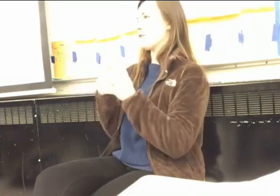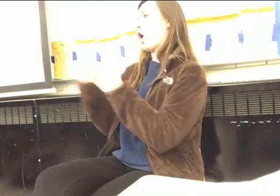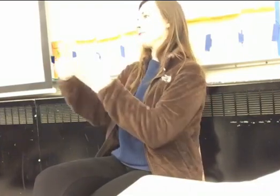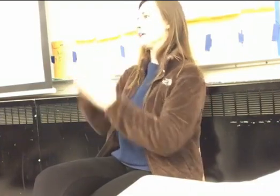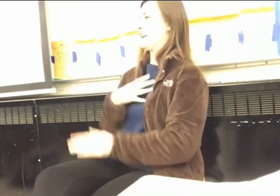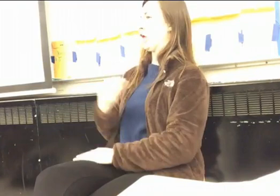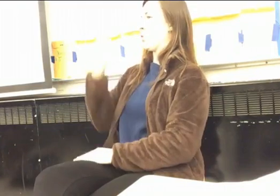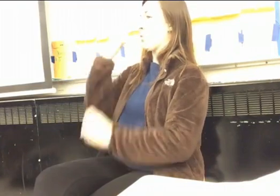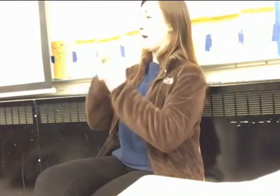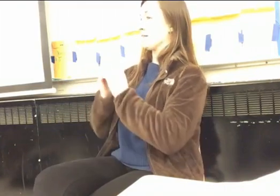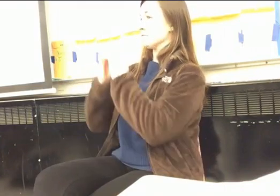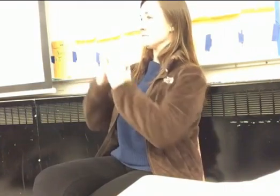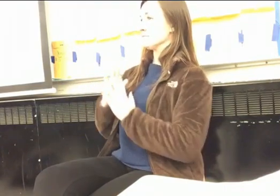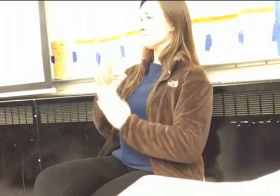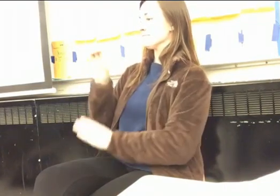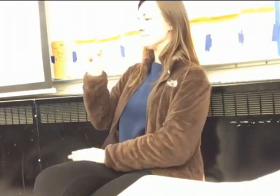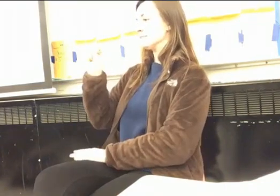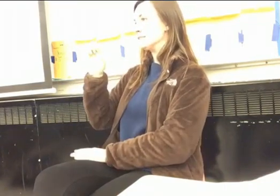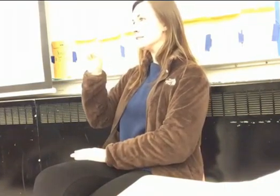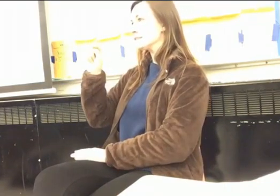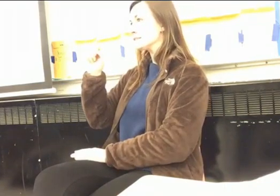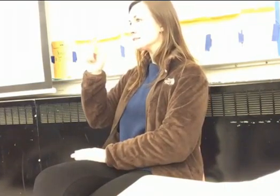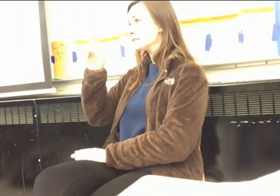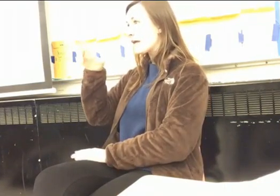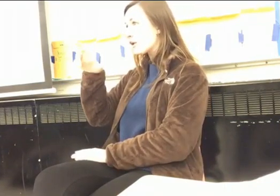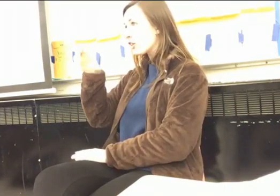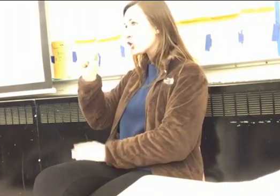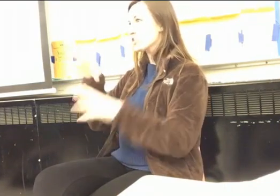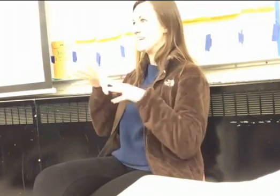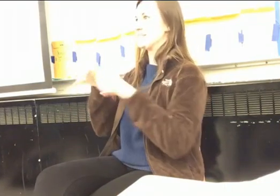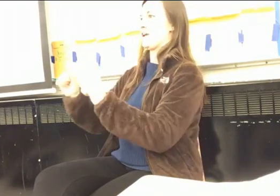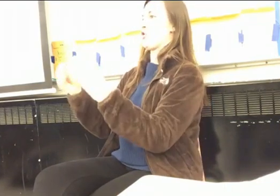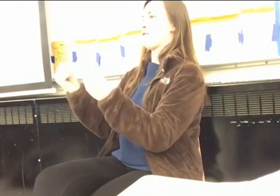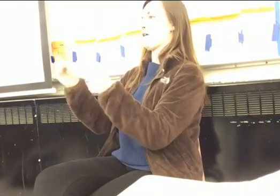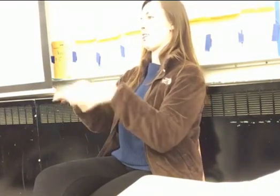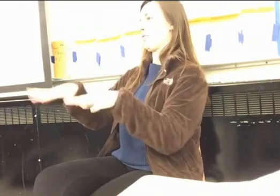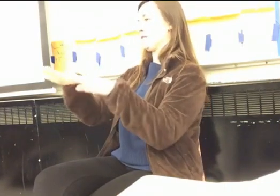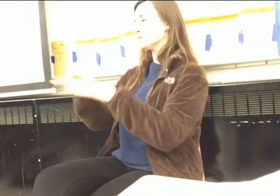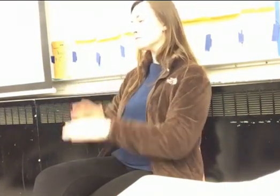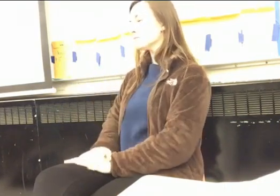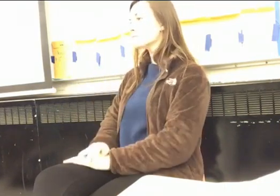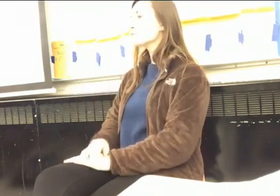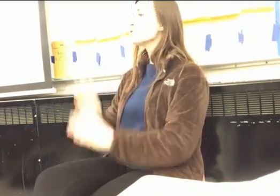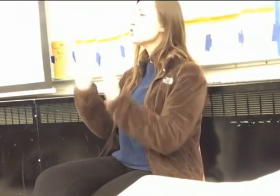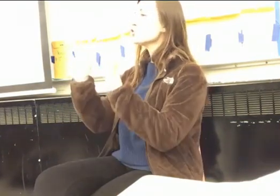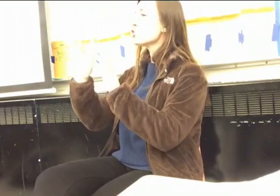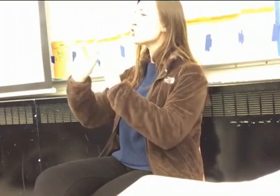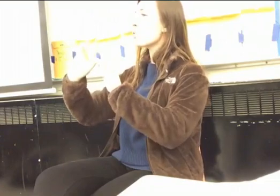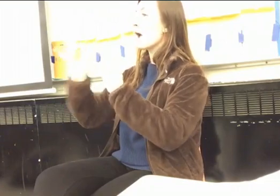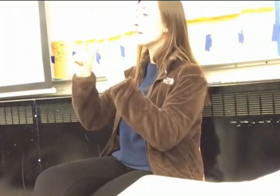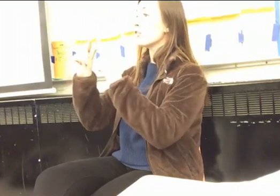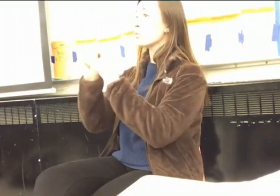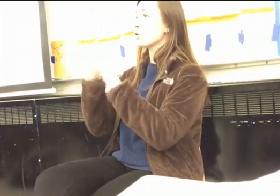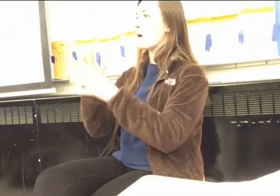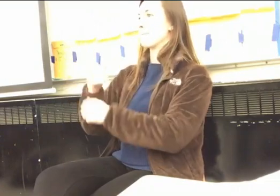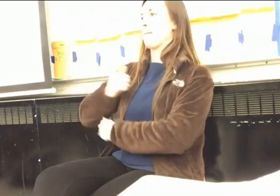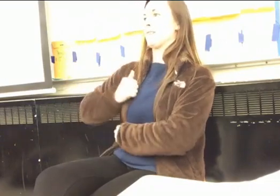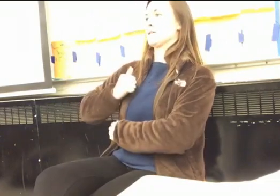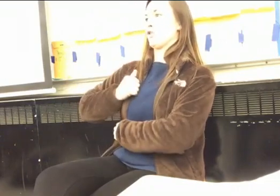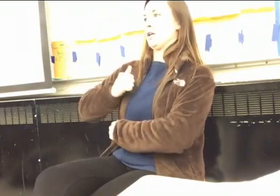CCOTSA or contextualization. One thing that's different about this compared to other ones, if you will highlight the word military.